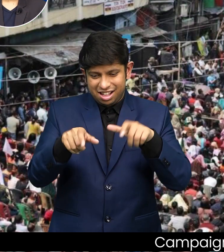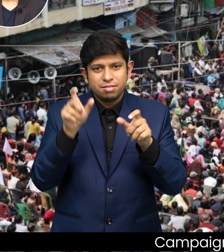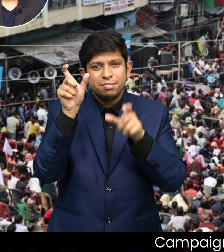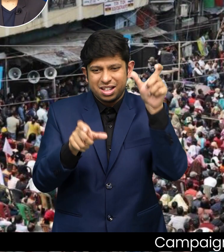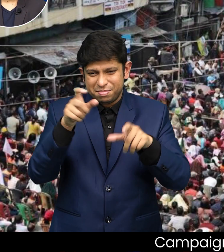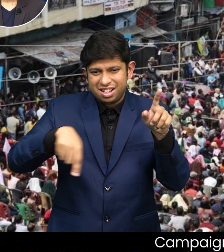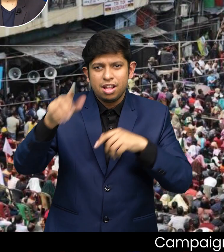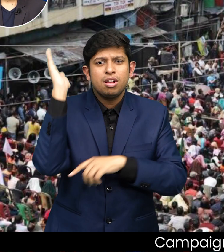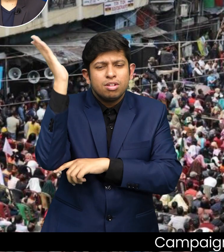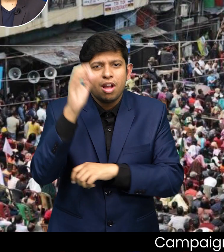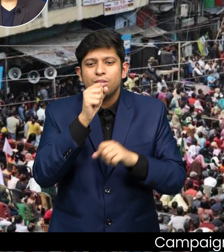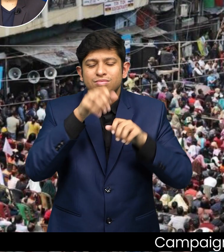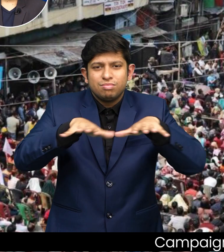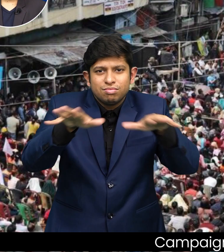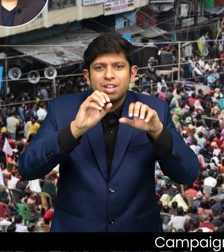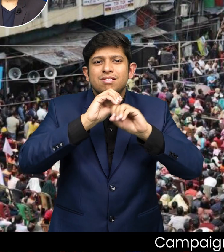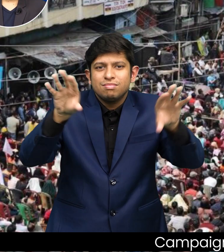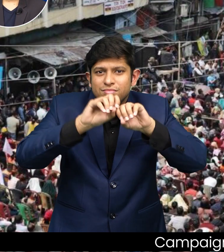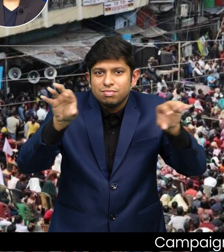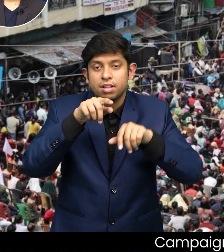Campaigning for elections.